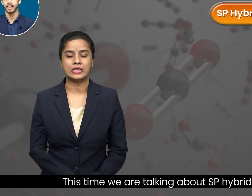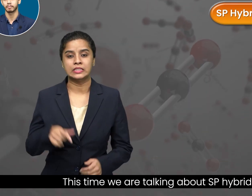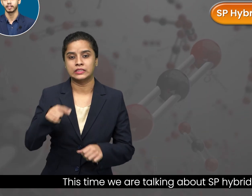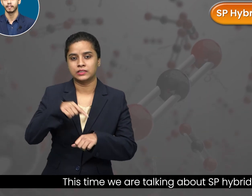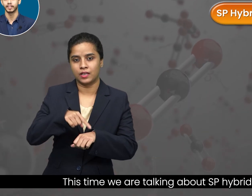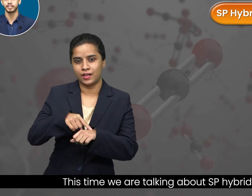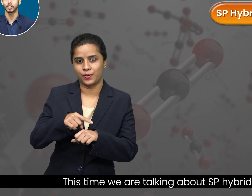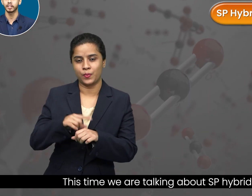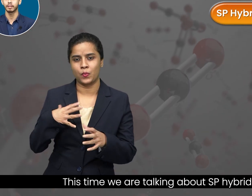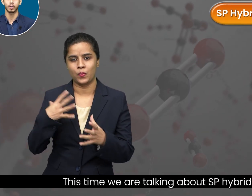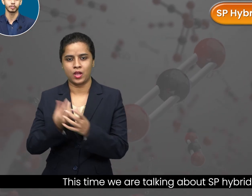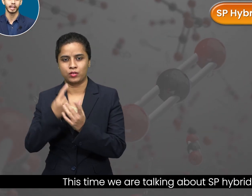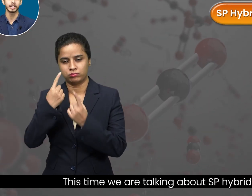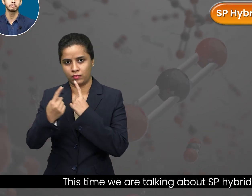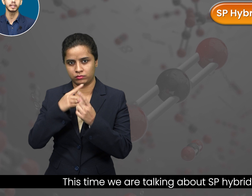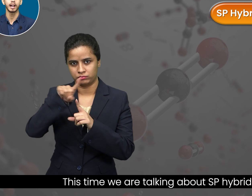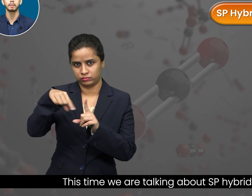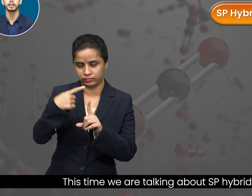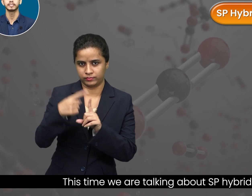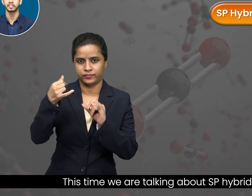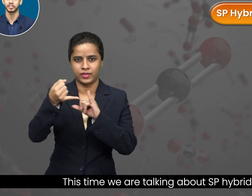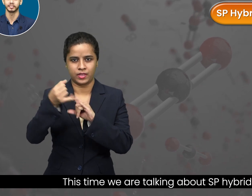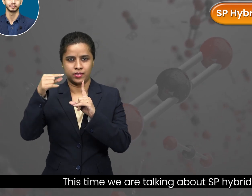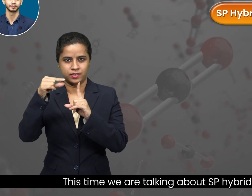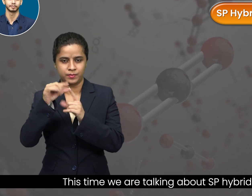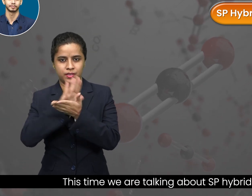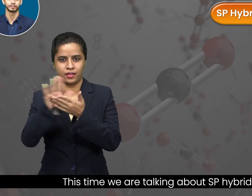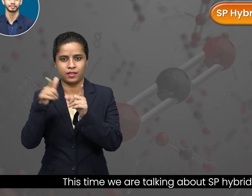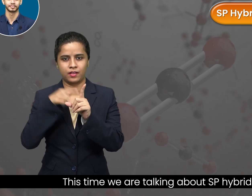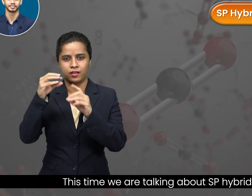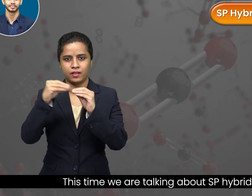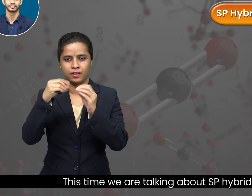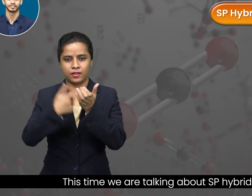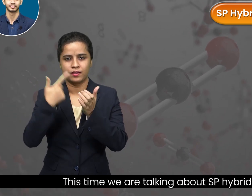This time we are talking about sp hybridization.